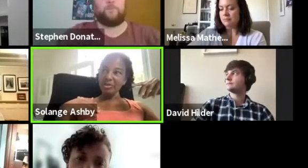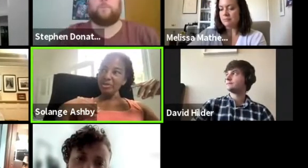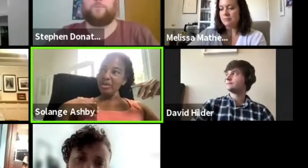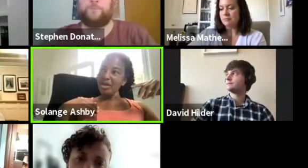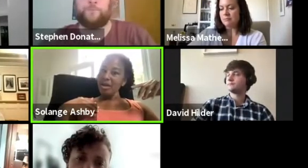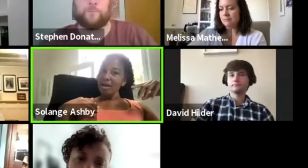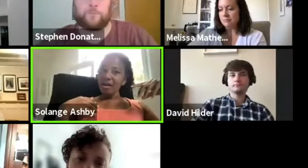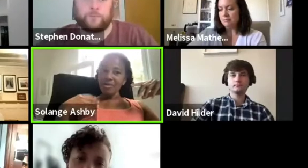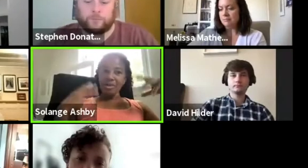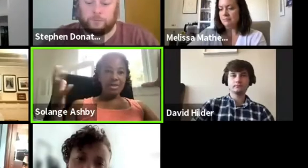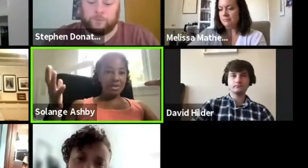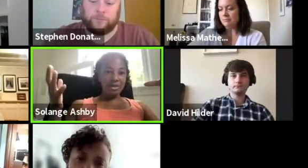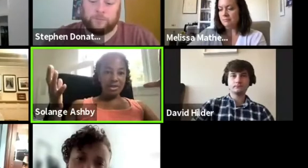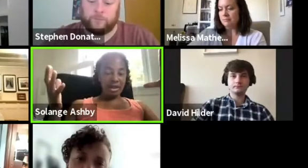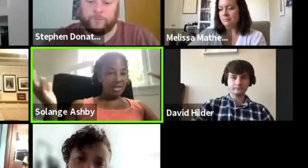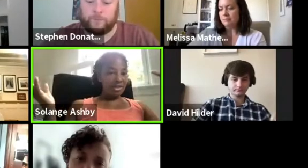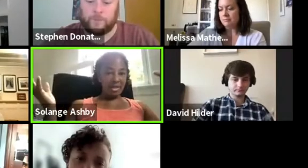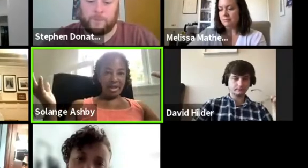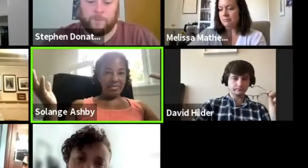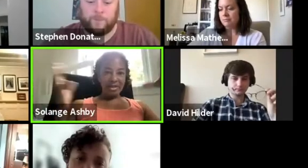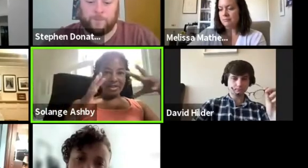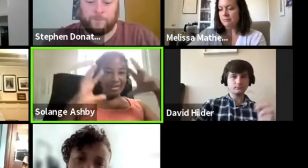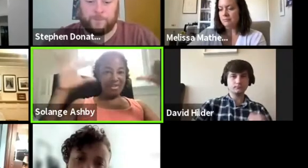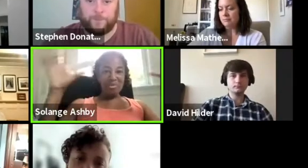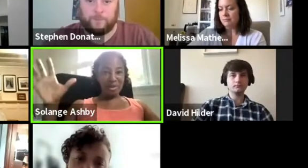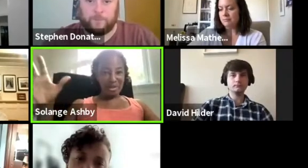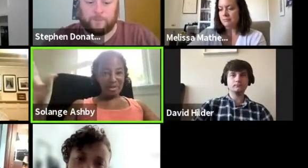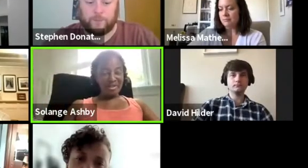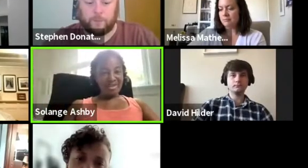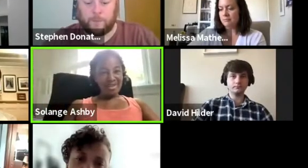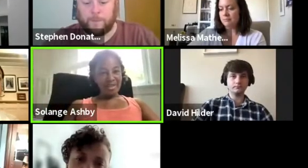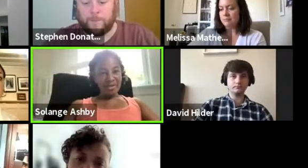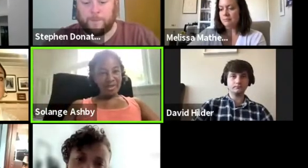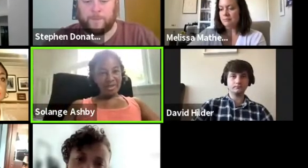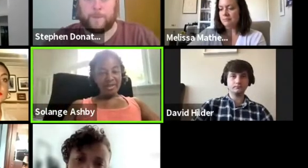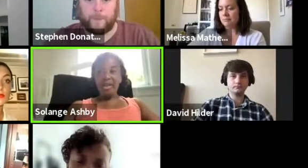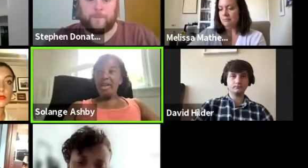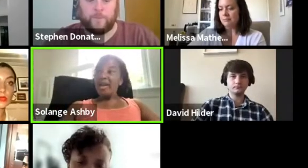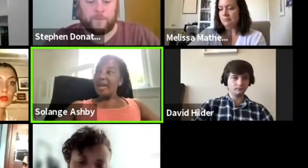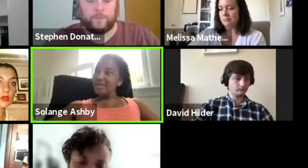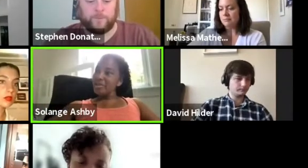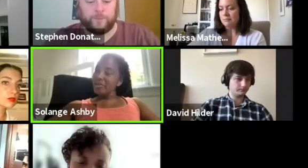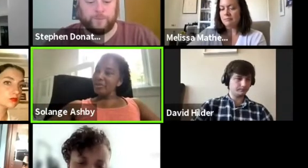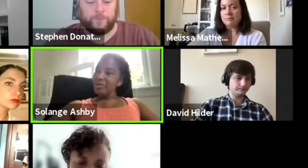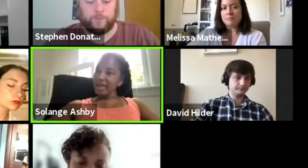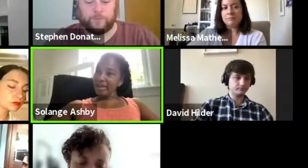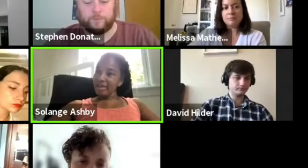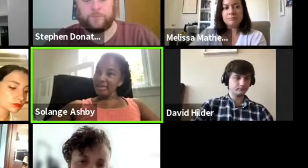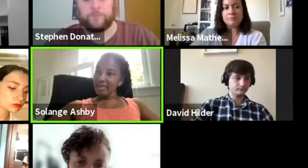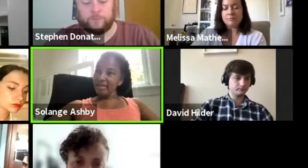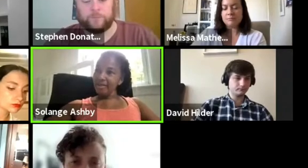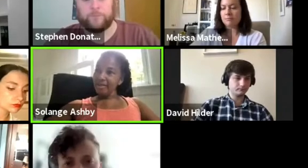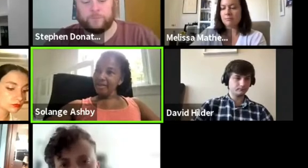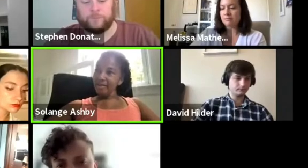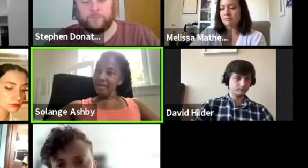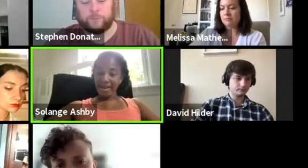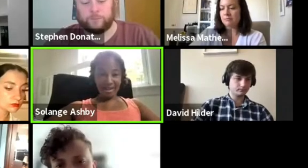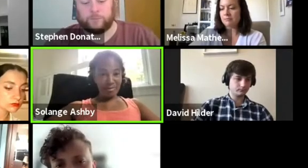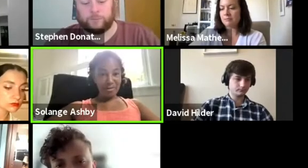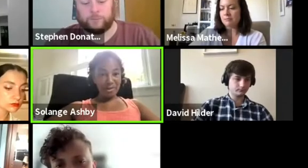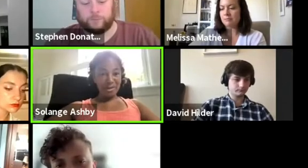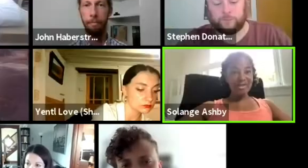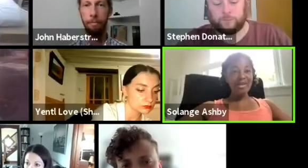who research ancient Africa, at this point, Northeast Africa. And so we've had